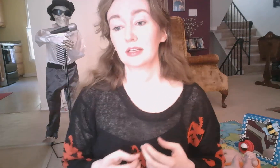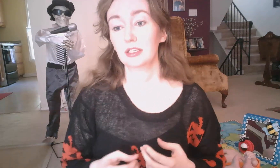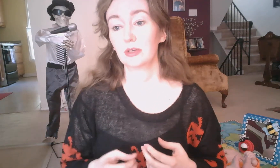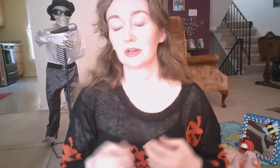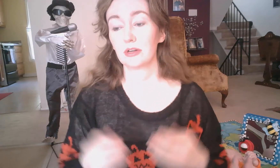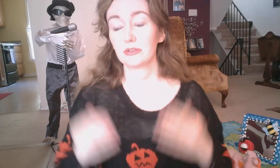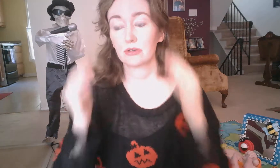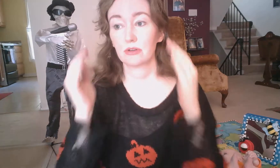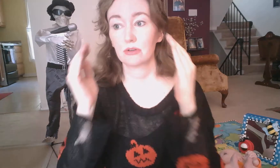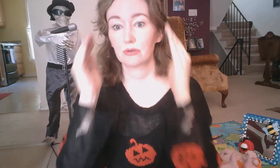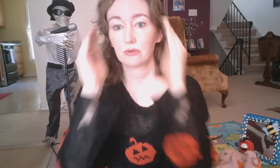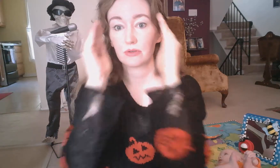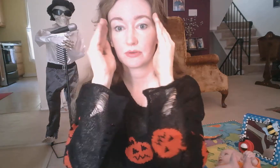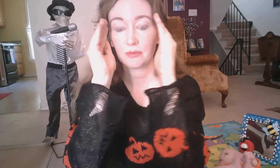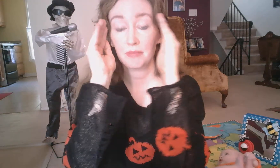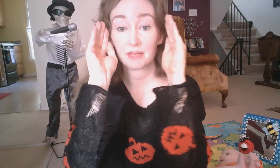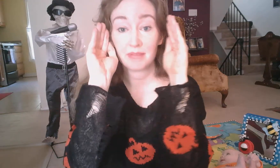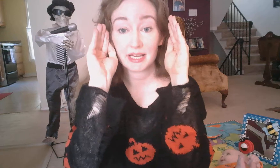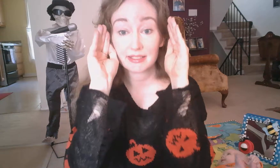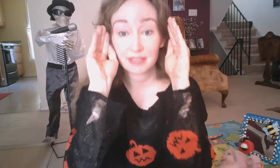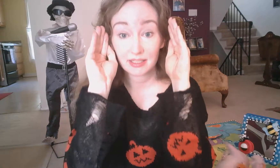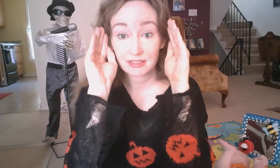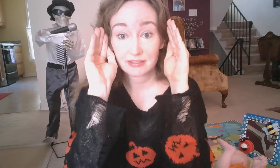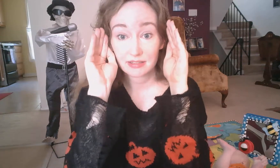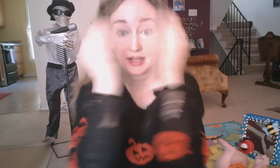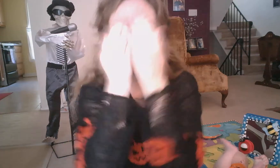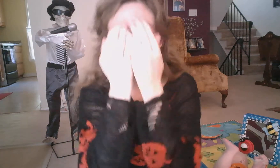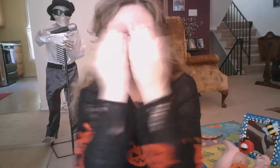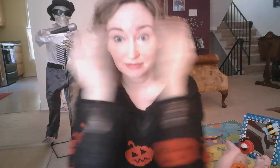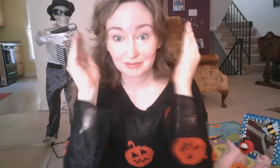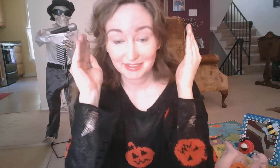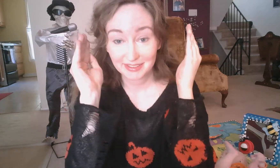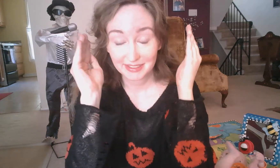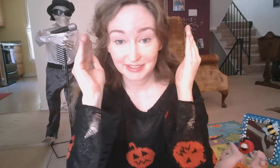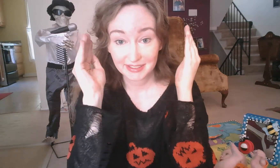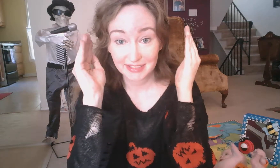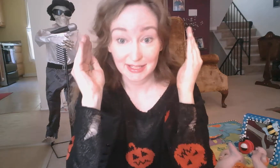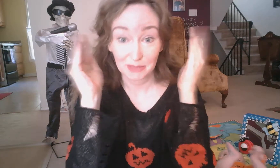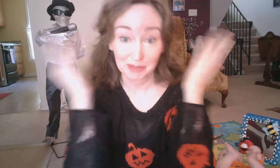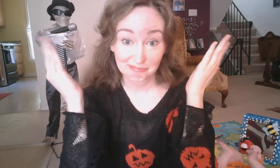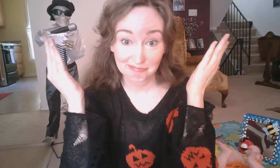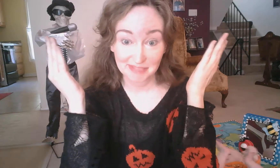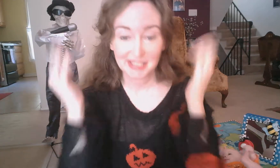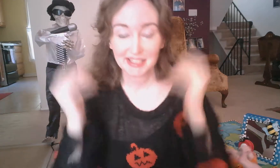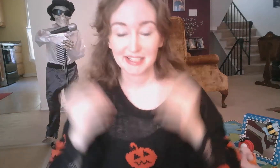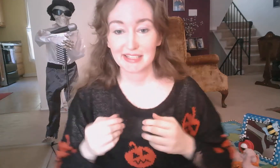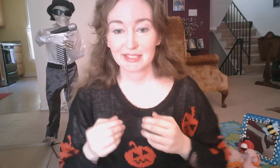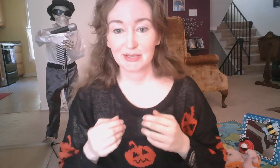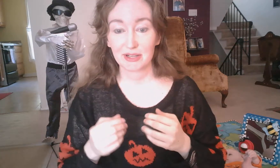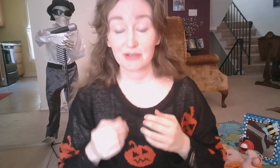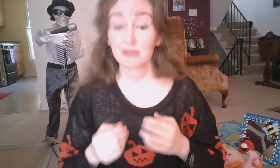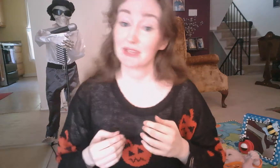You can also make a mask like this, Halloween. That's Halloween. So you can also